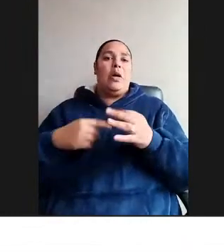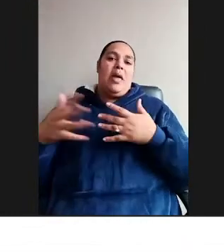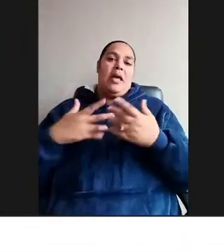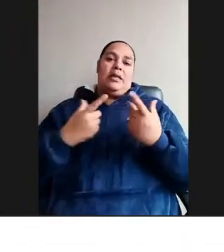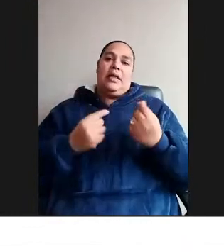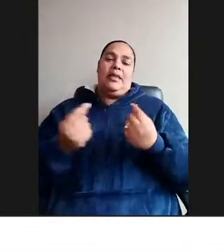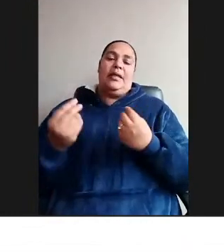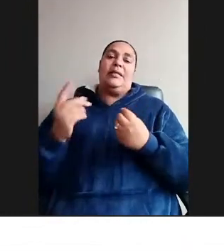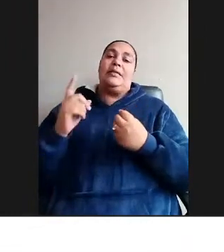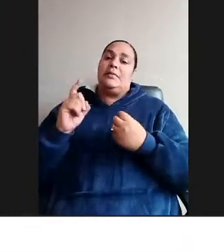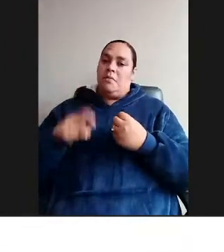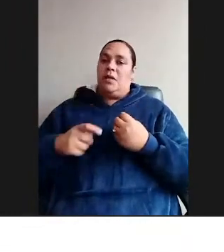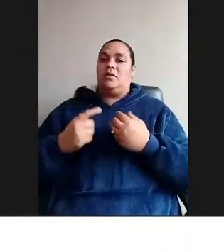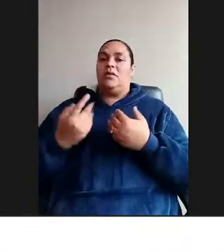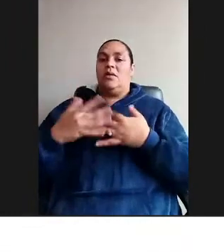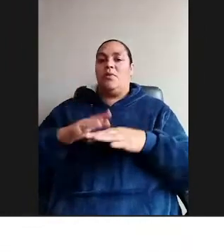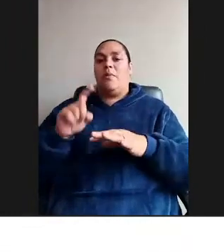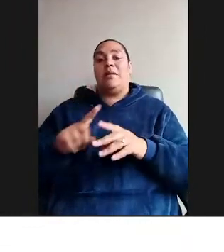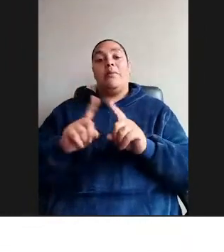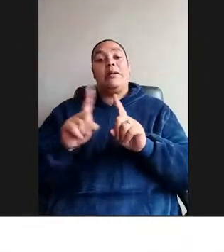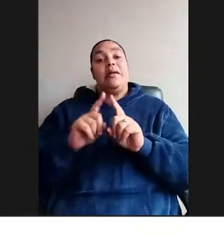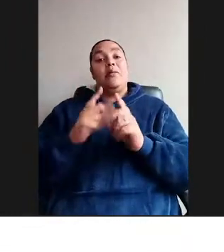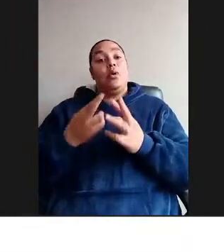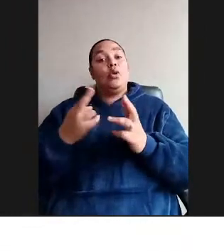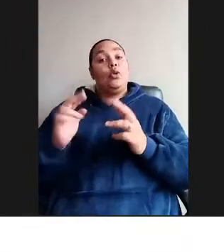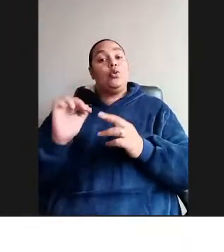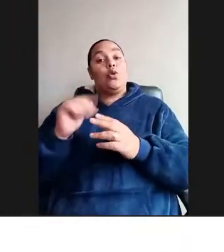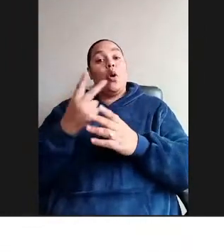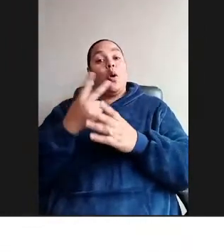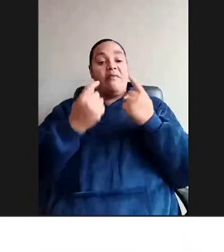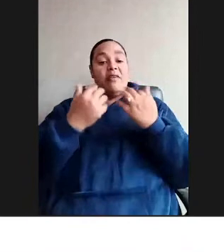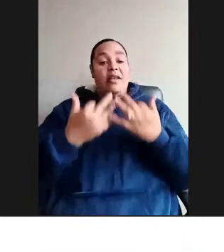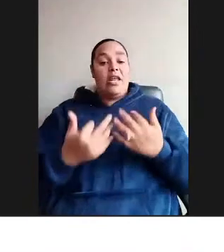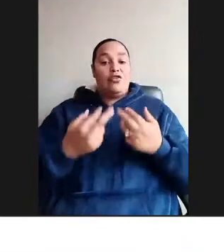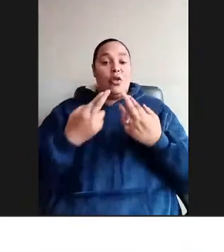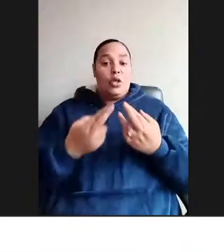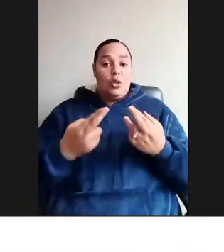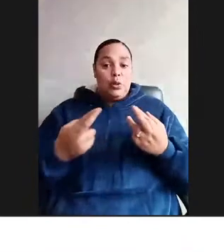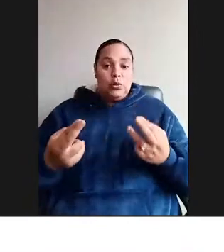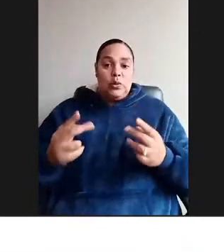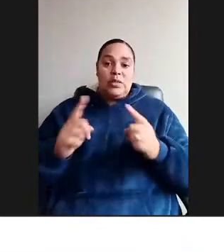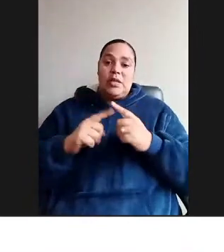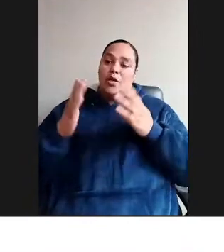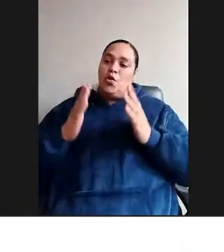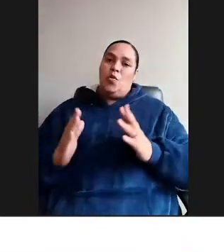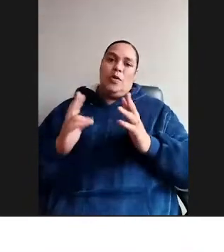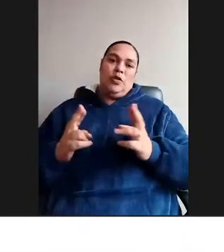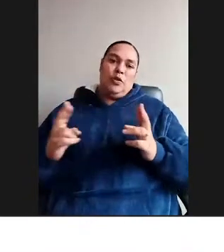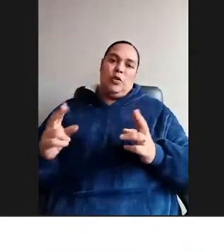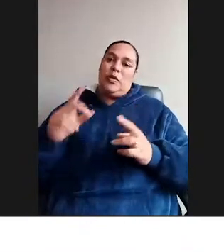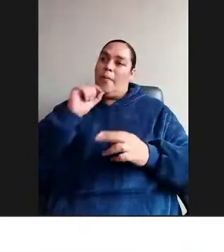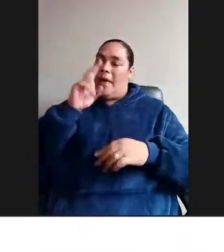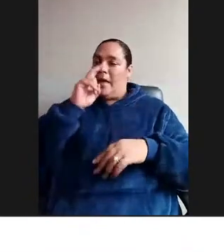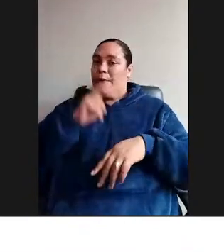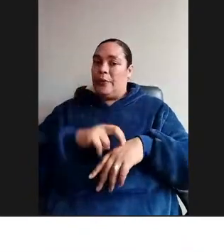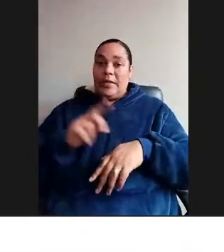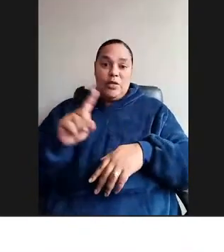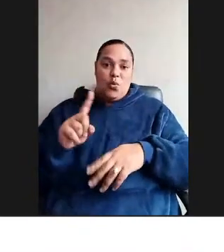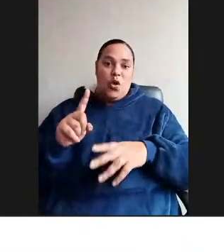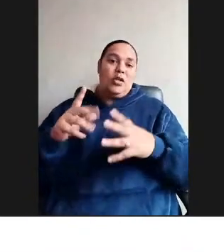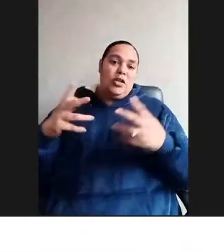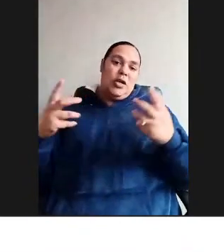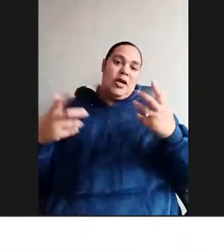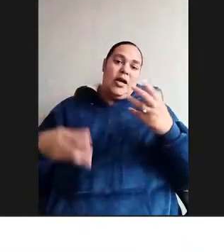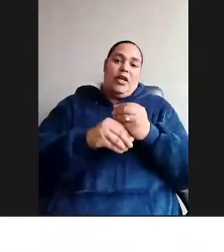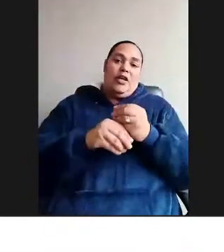implemented, and what would be the resources, both financial resources and human resources, that we would need to attach to that.